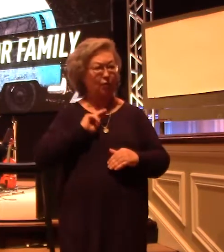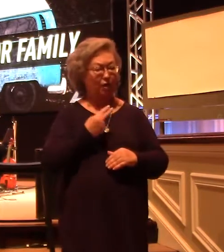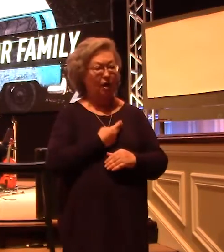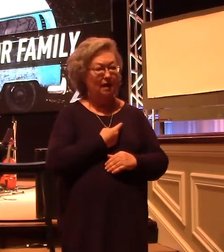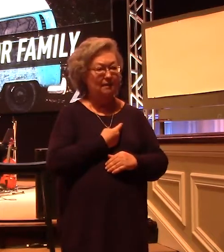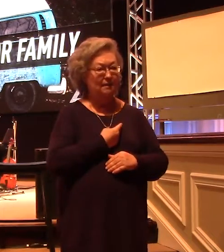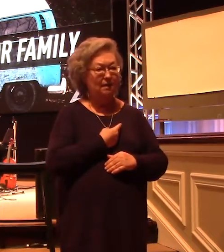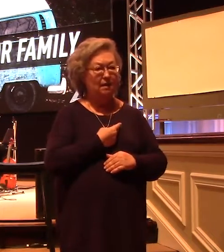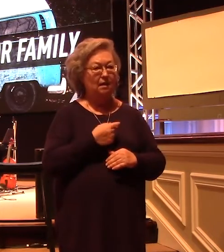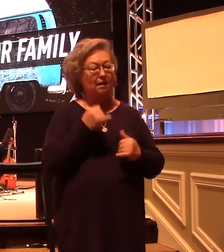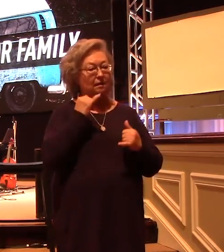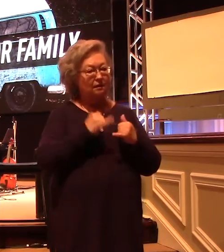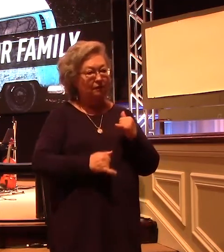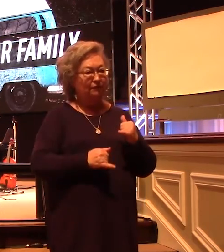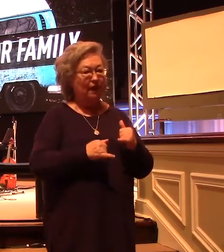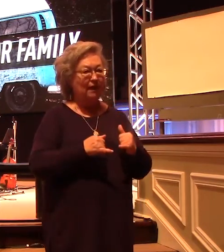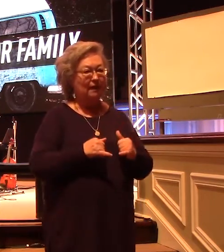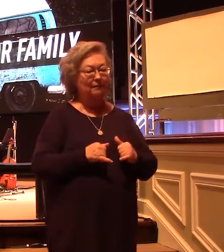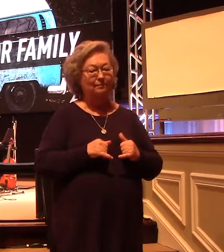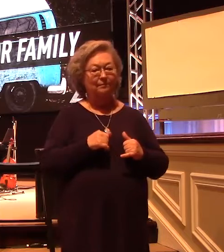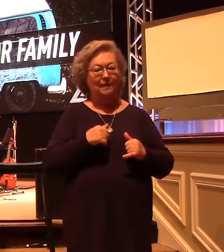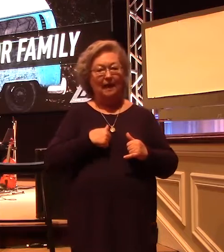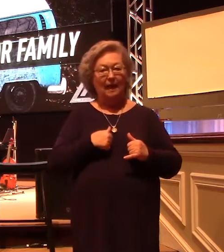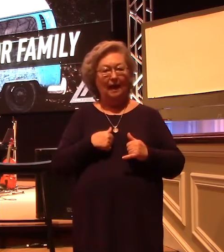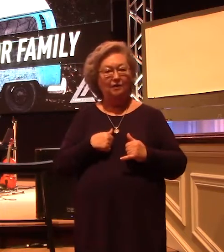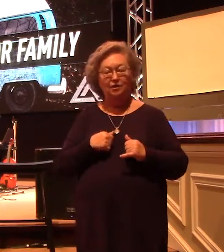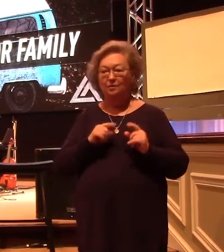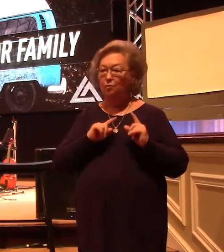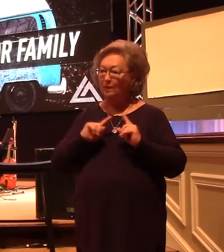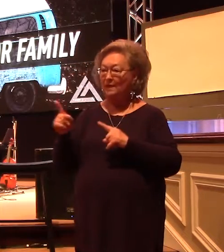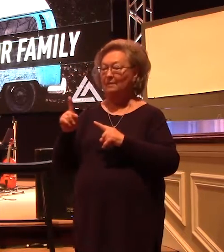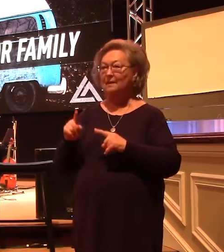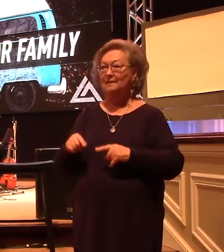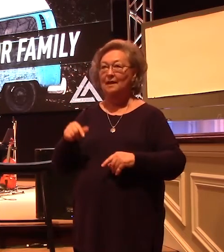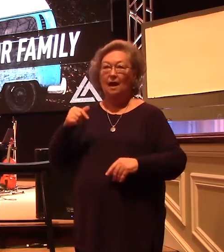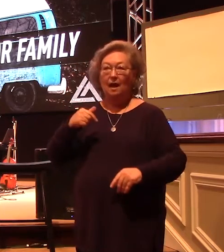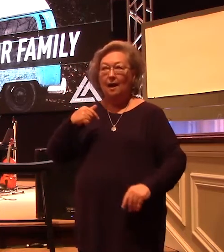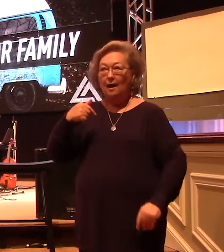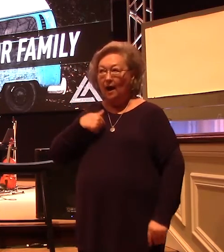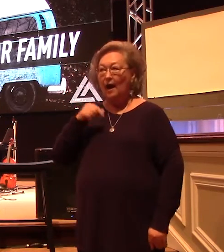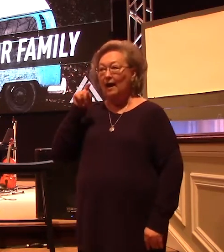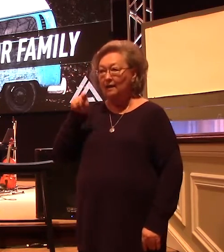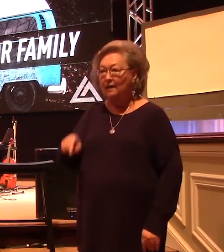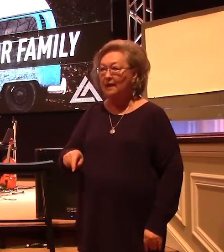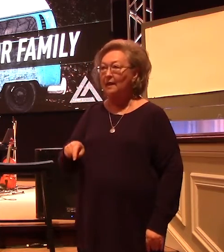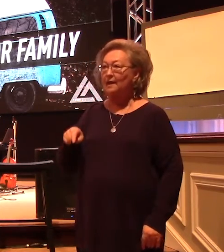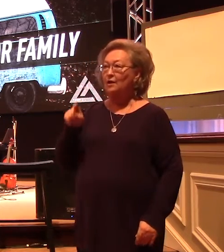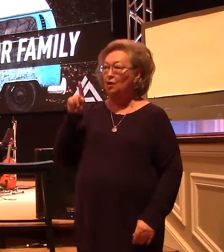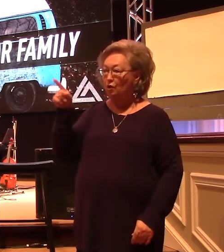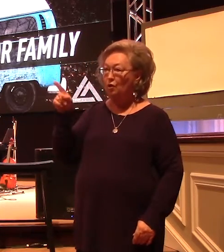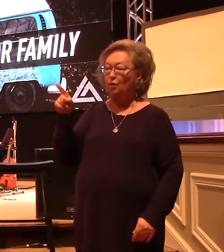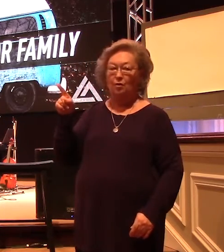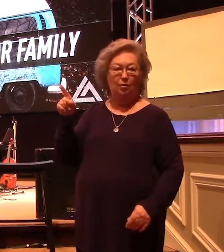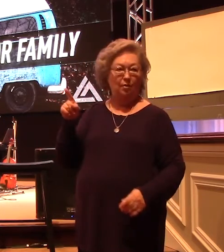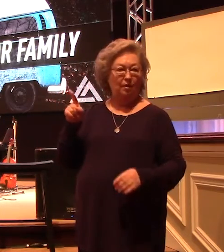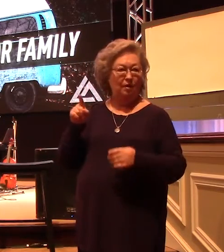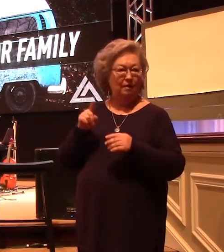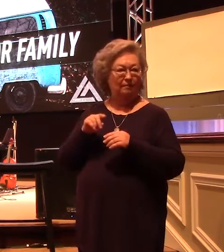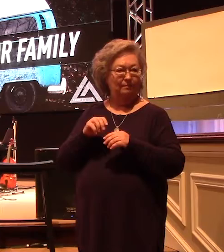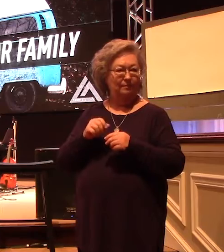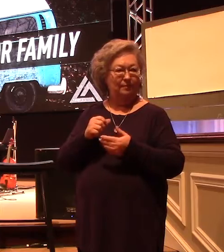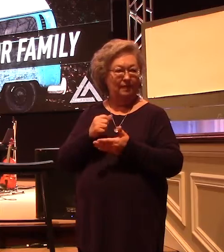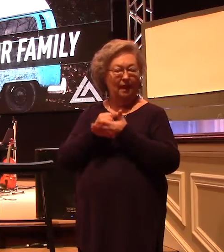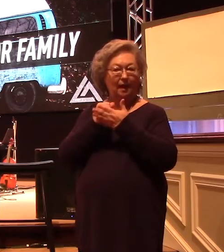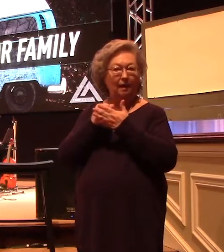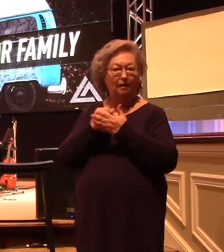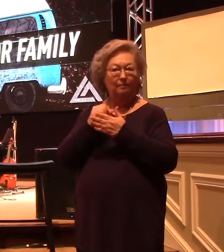you. I should have just stopped there, but I didn't. So I said, I need you to help Jimmy see the light. This is not getting